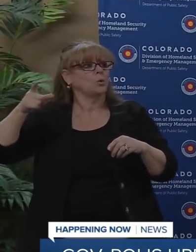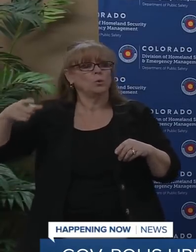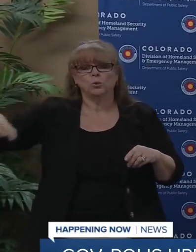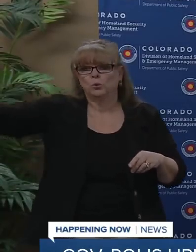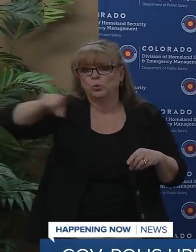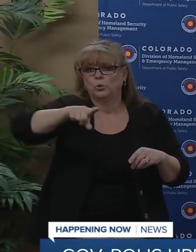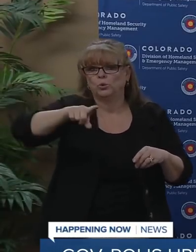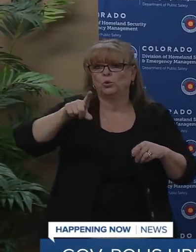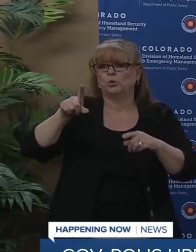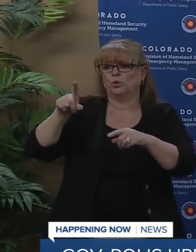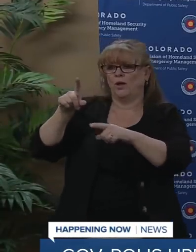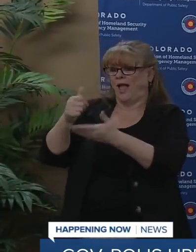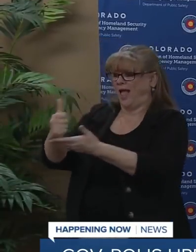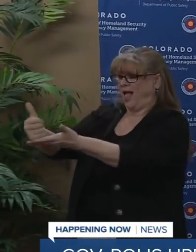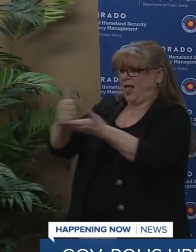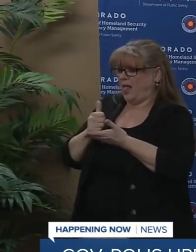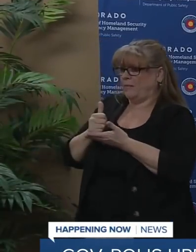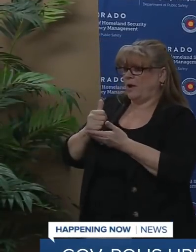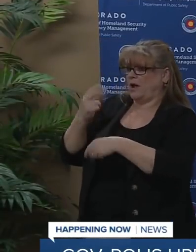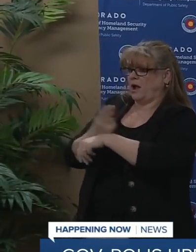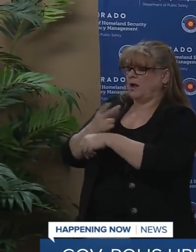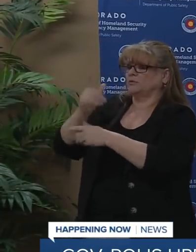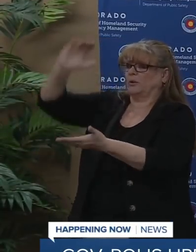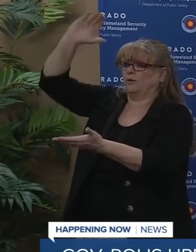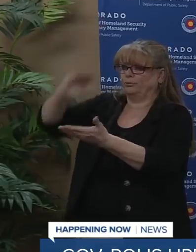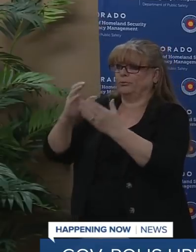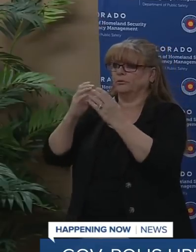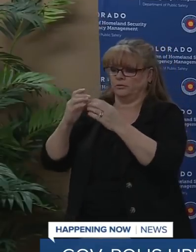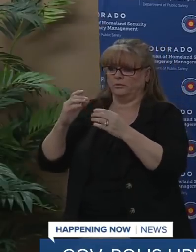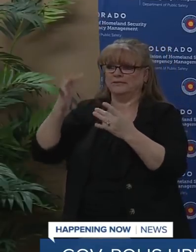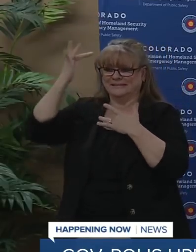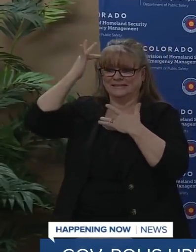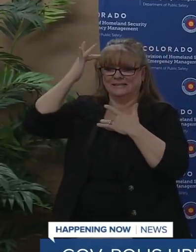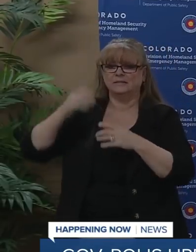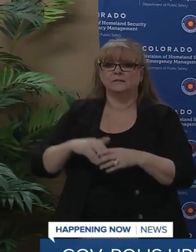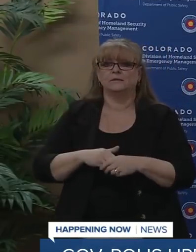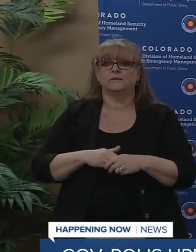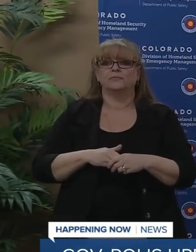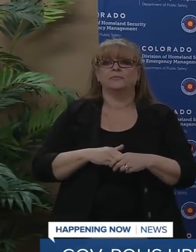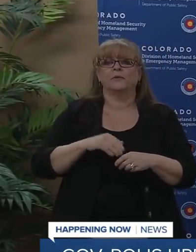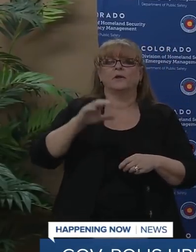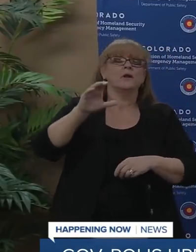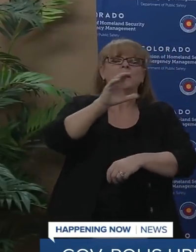partnered with the Colorado Mask Project, where you can find them at